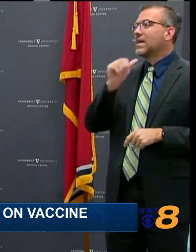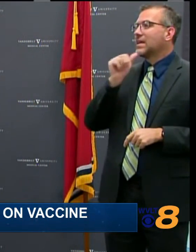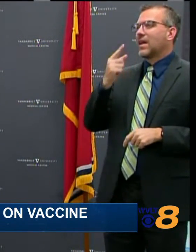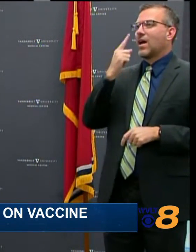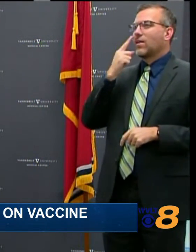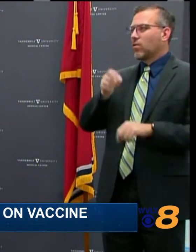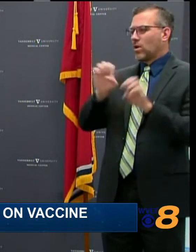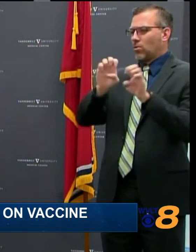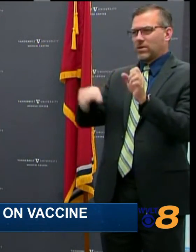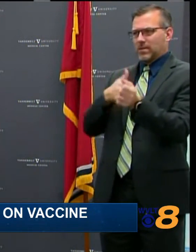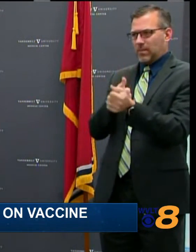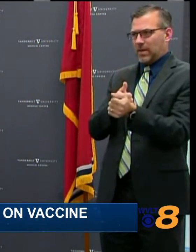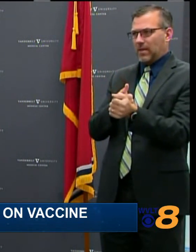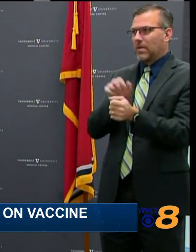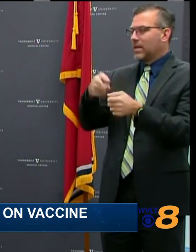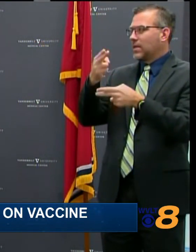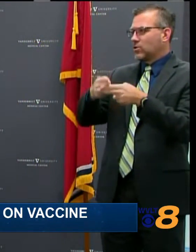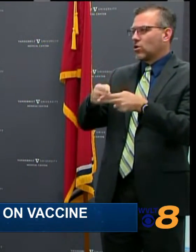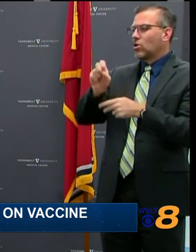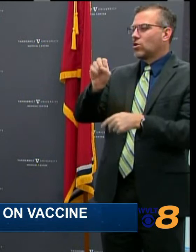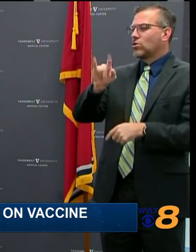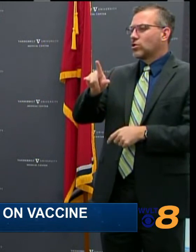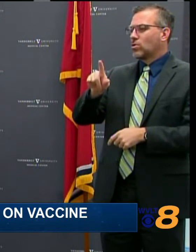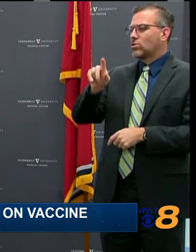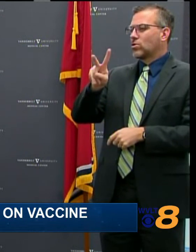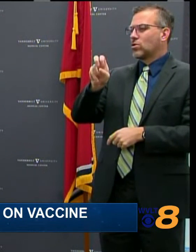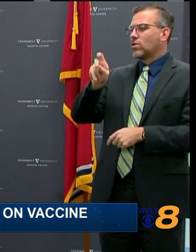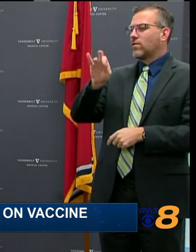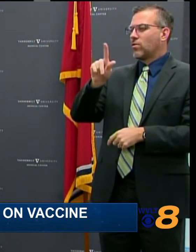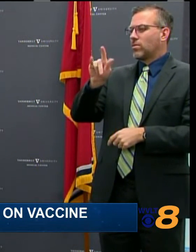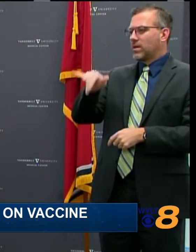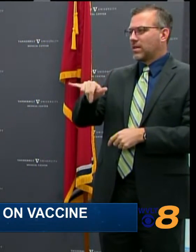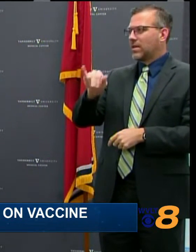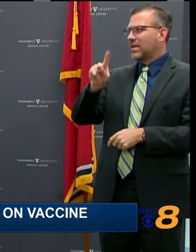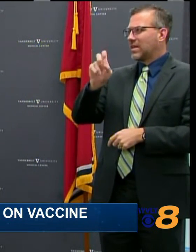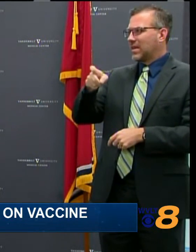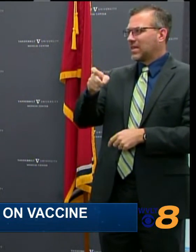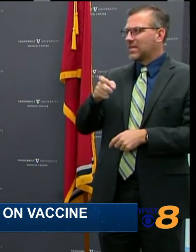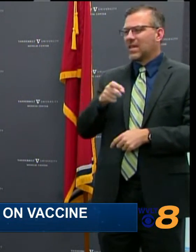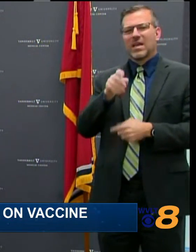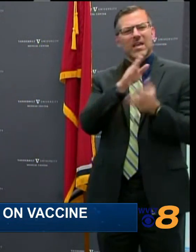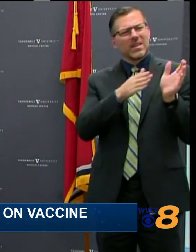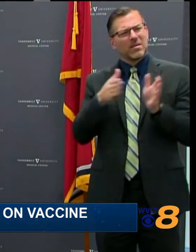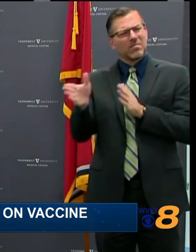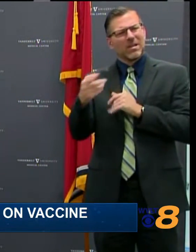emergency backup. It is for what is called a social vulnerability index.